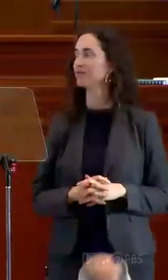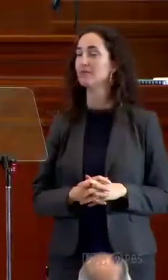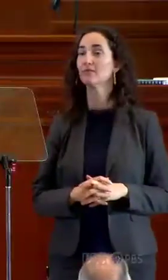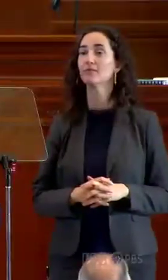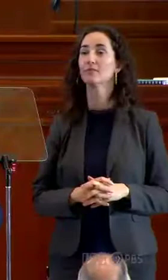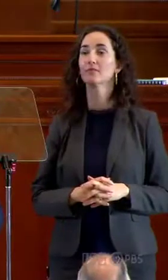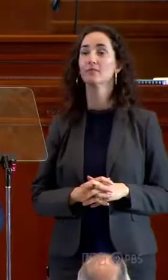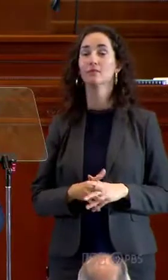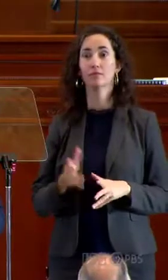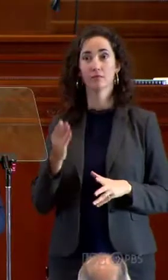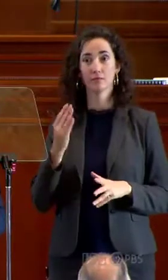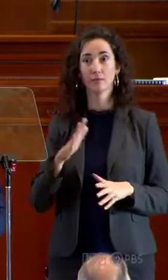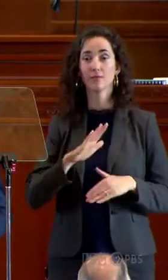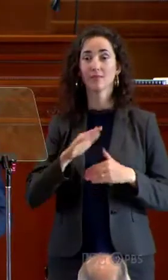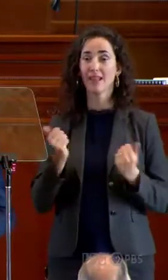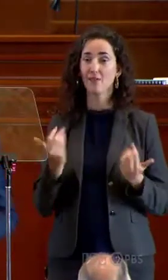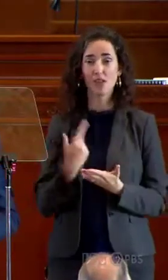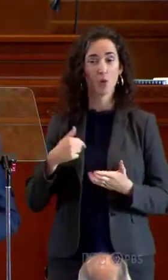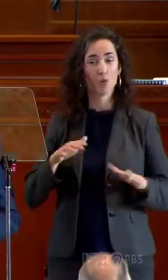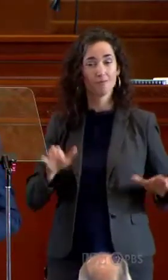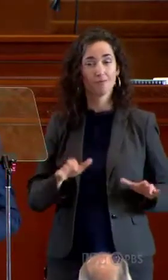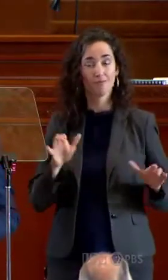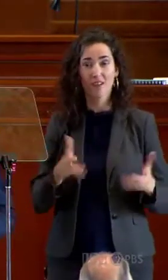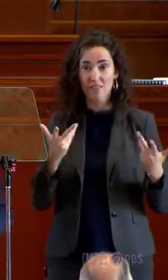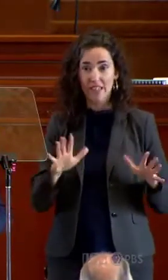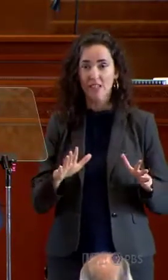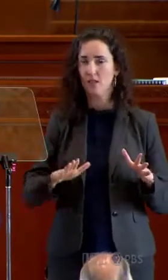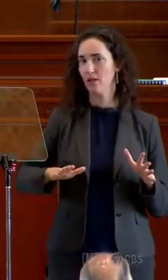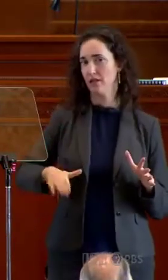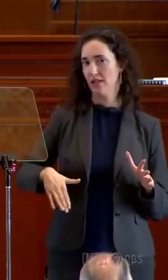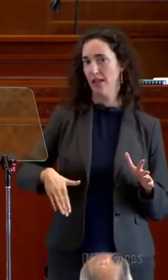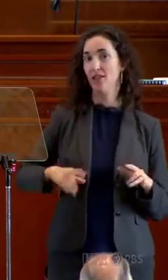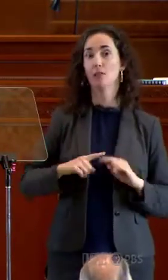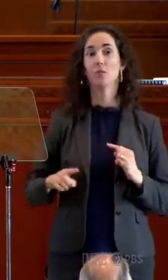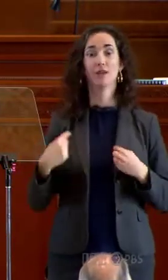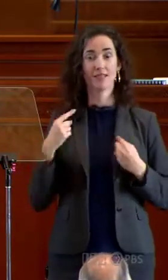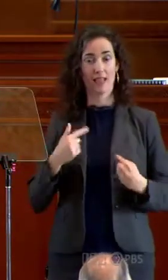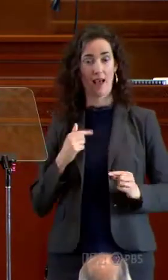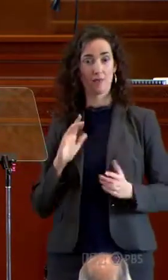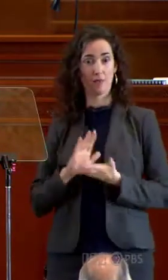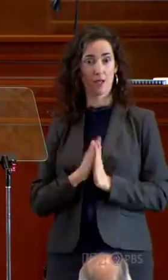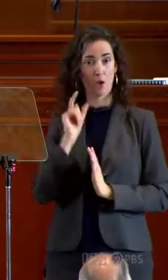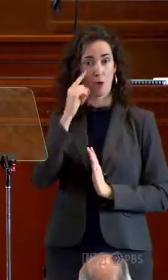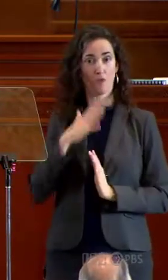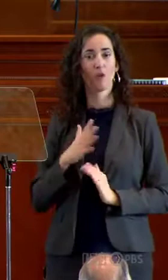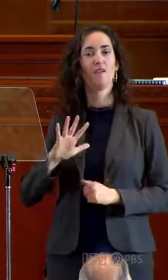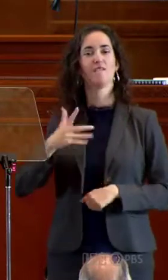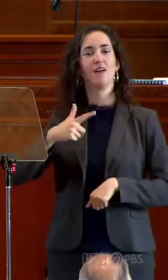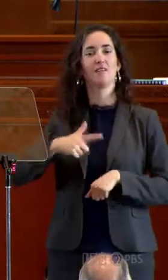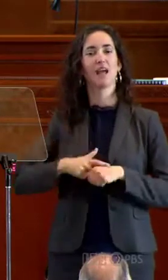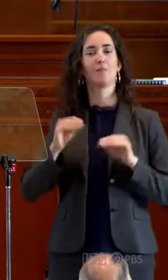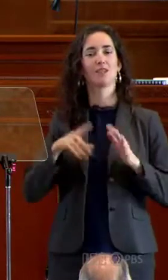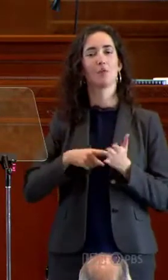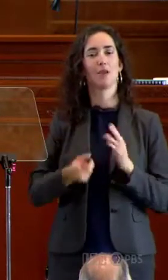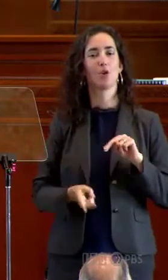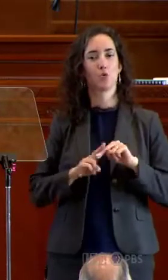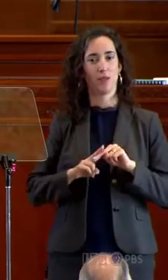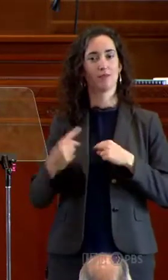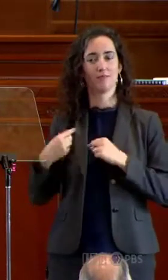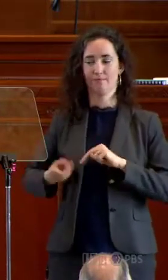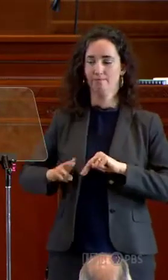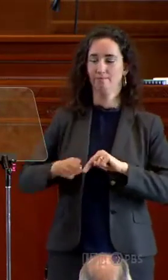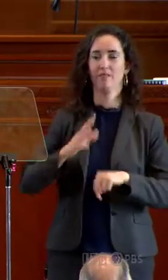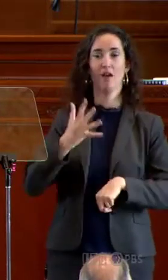We haven't done all that we would have liked, but this will be the 5th teacher pay raise since I've been governor. However, I believe that